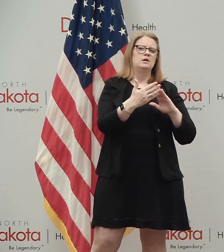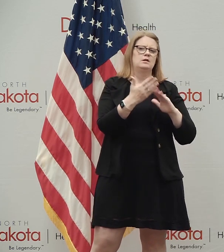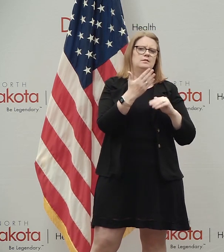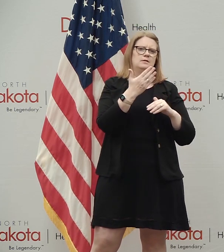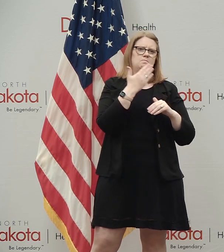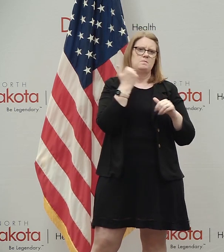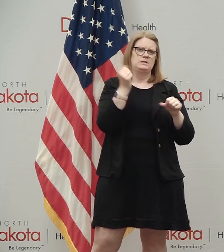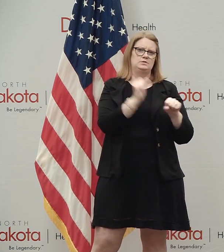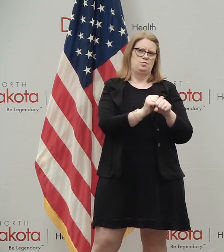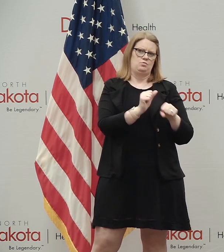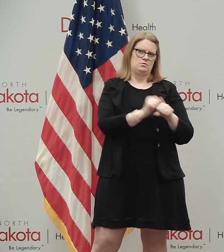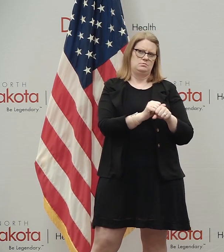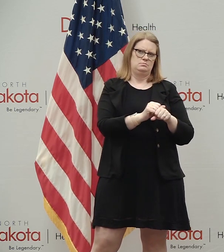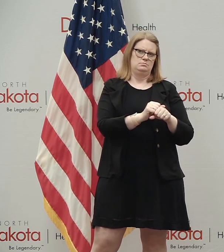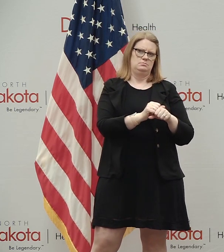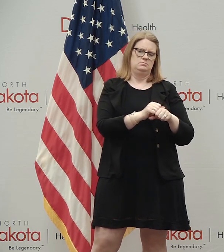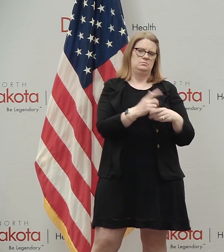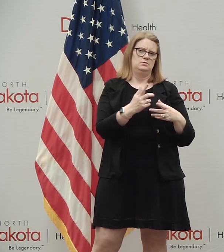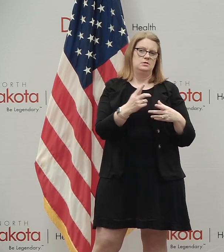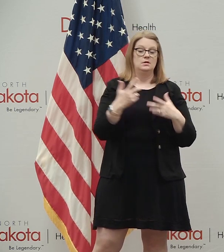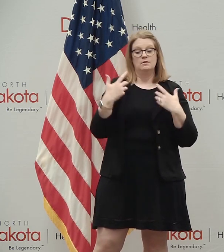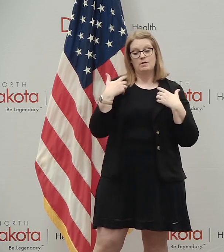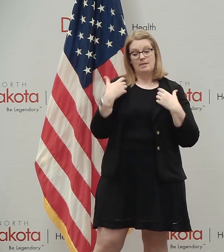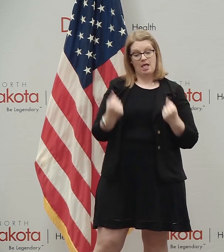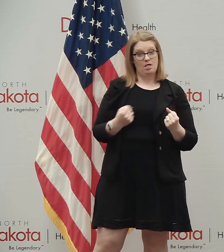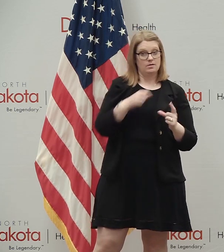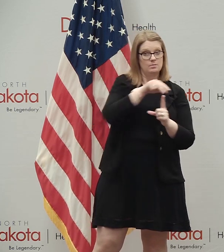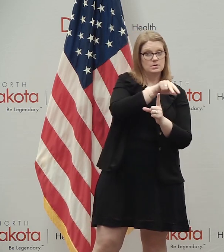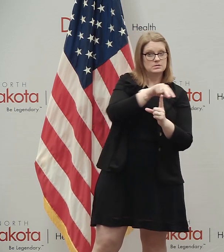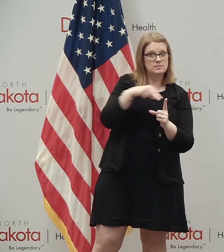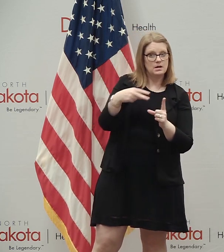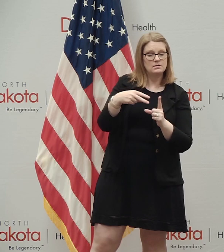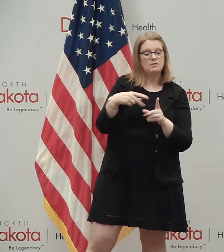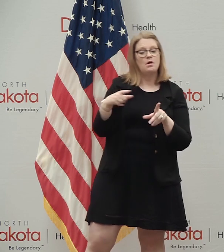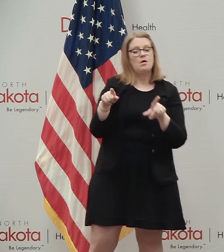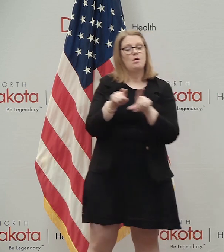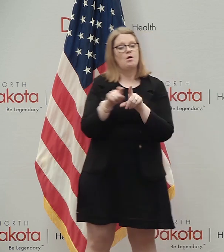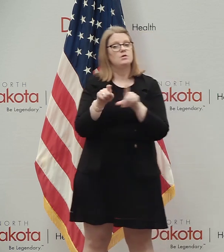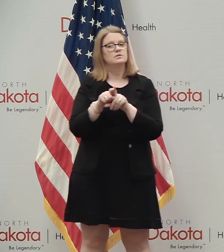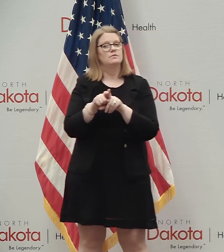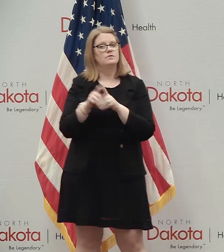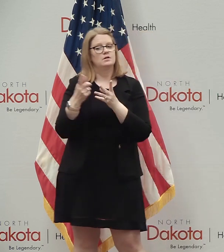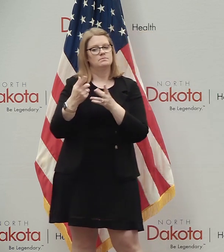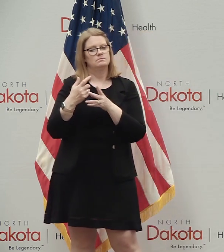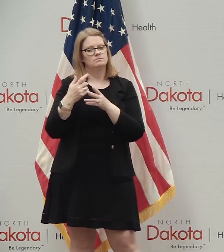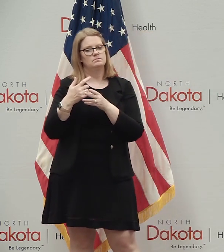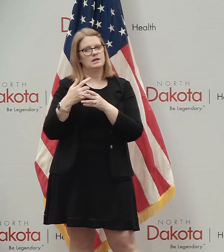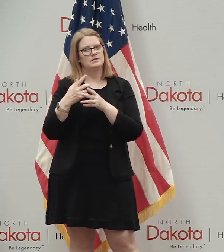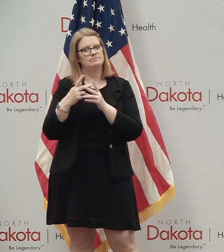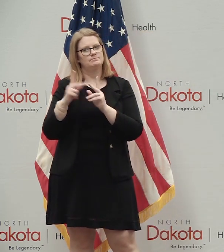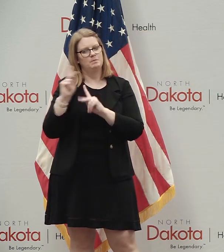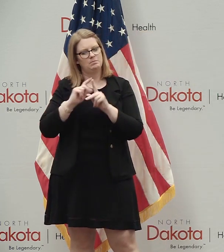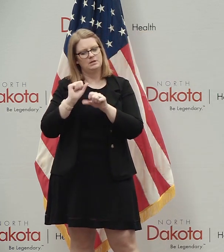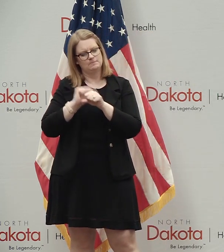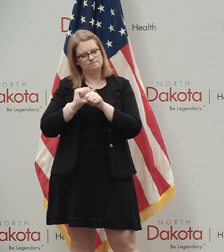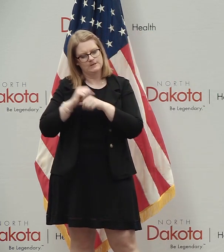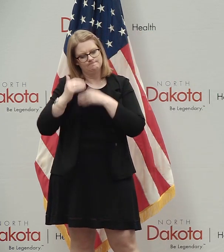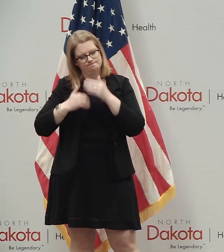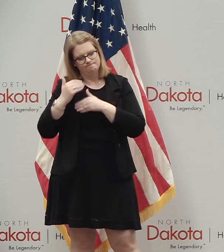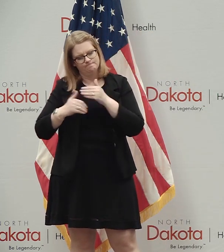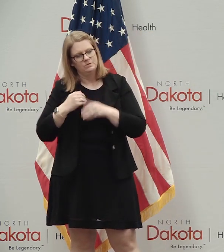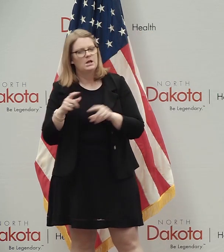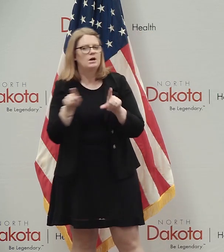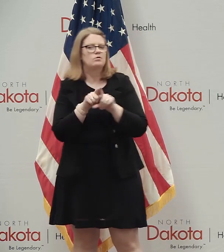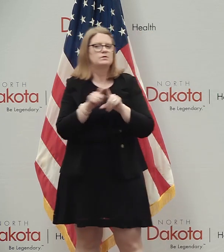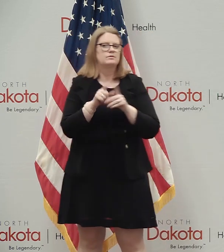work, not only from a health standpoint, but also from a productivity standpoint. And I also think from a customer